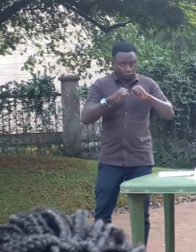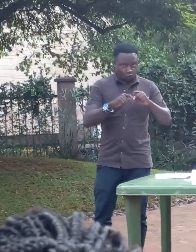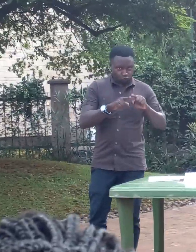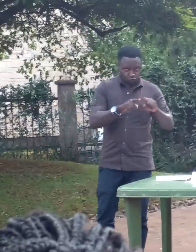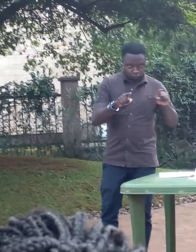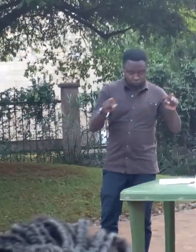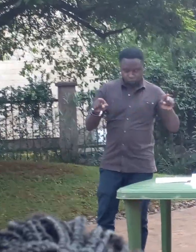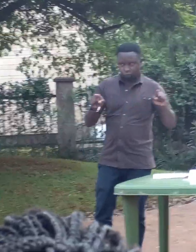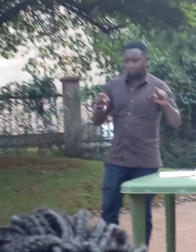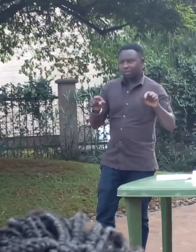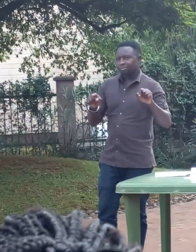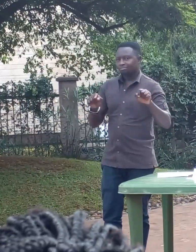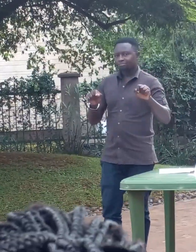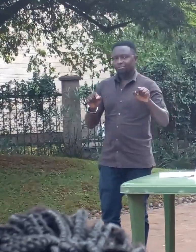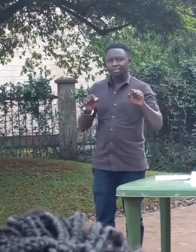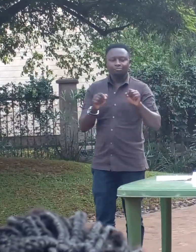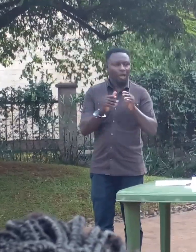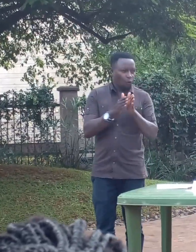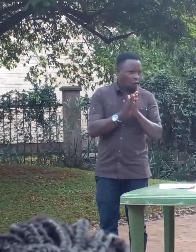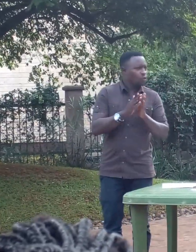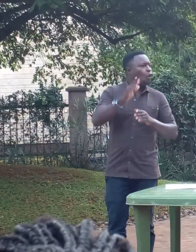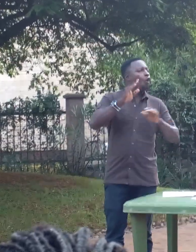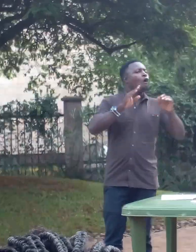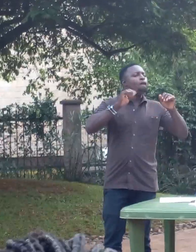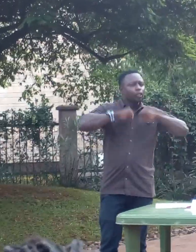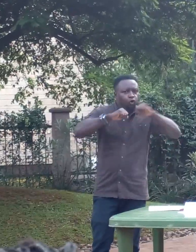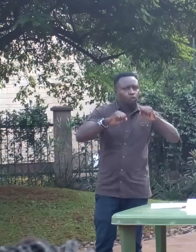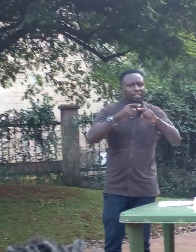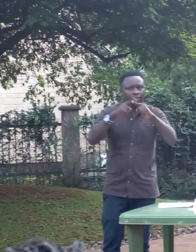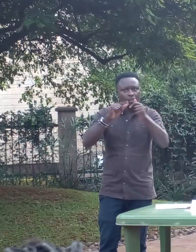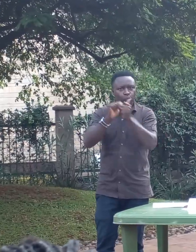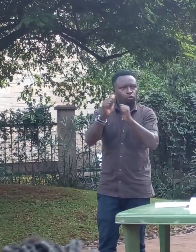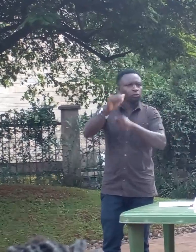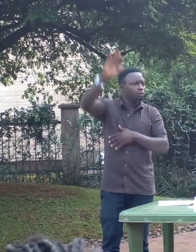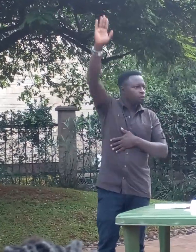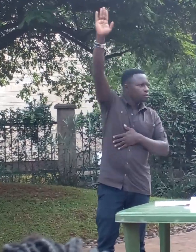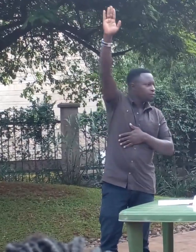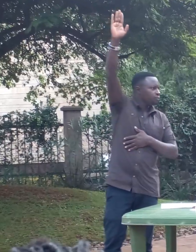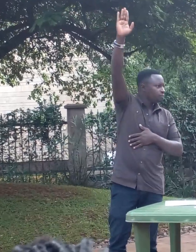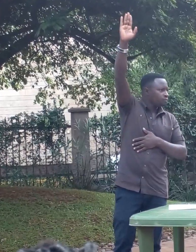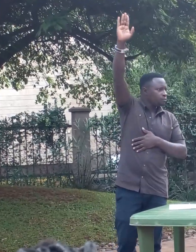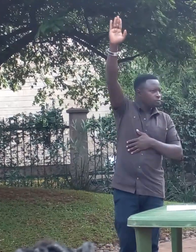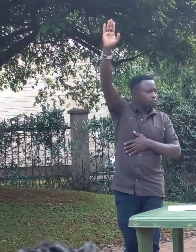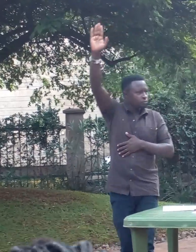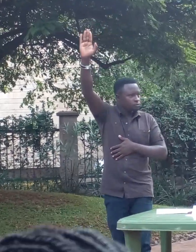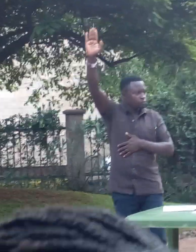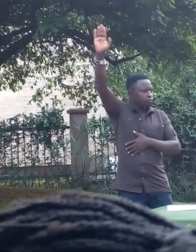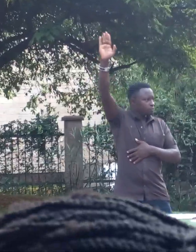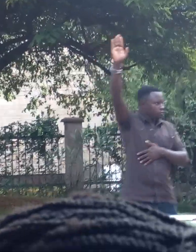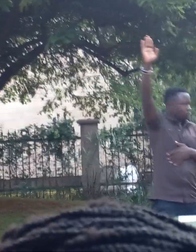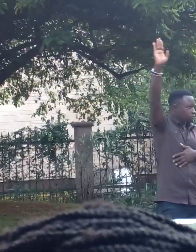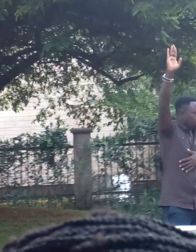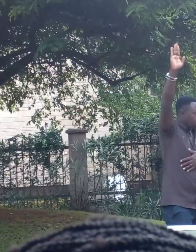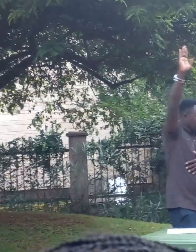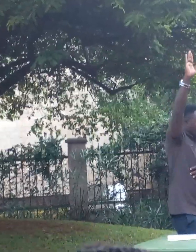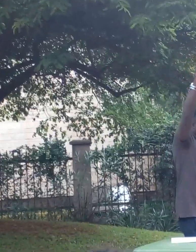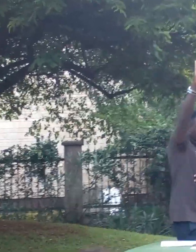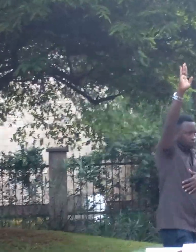for officials, I'm just requesting officials on different sports, just raise up your hand. Officials on different sports,